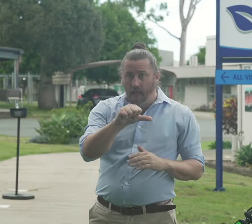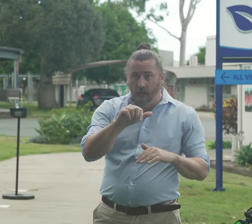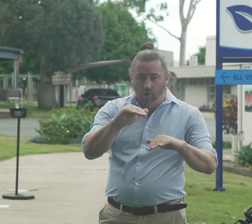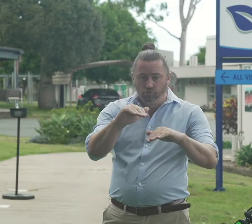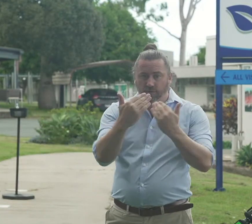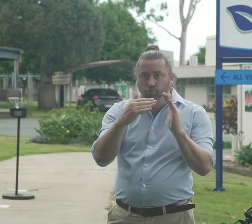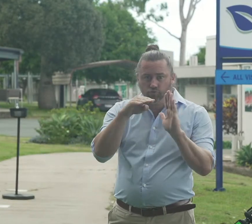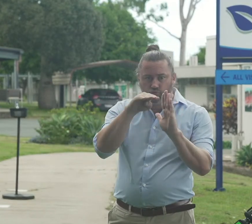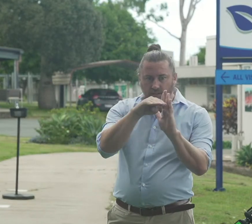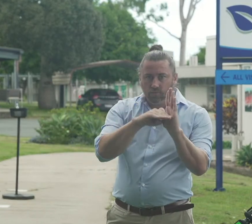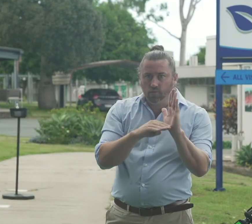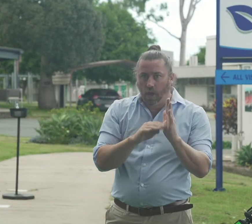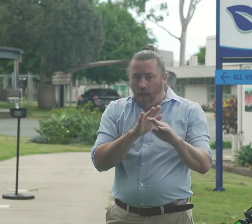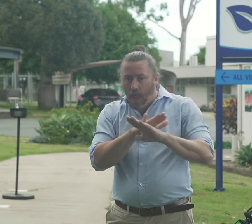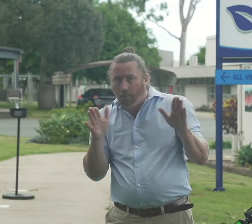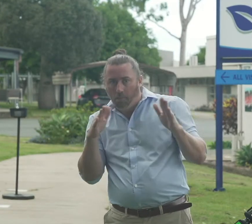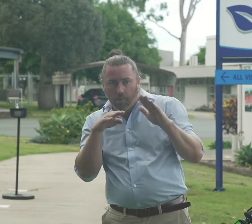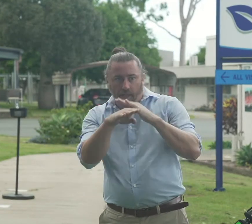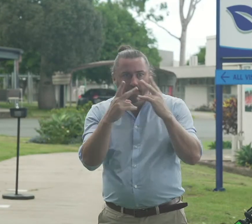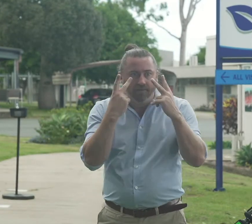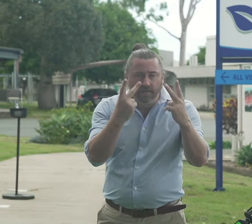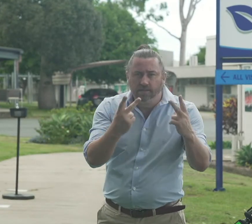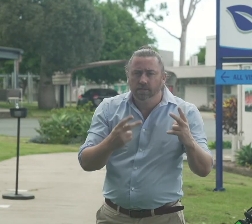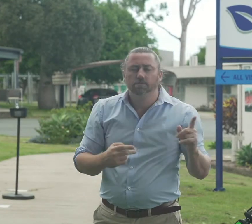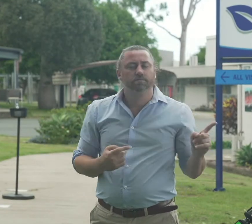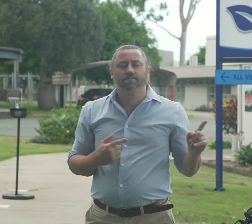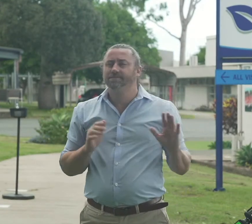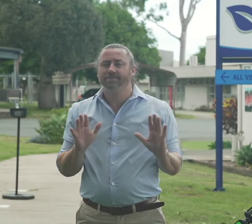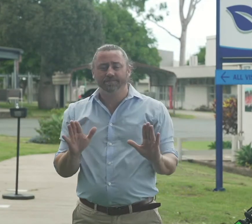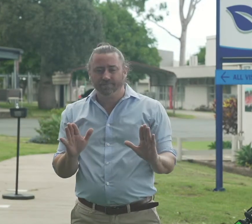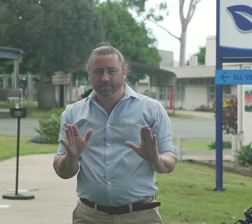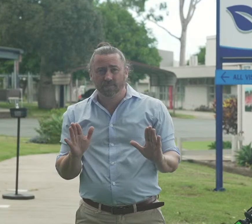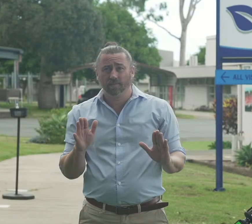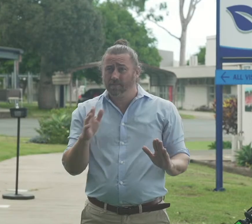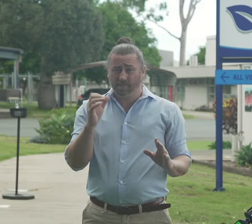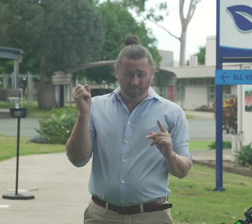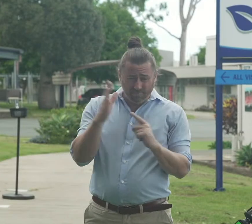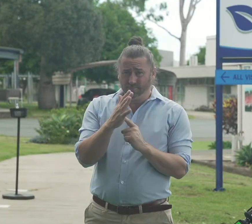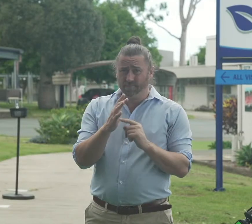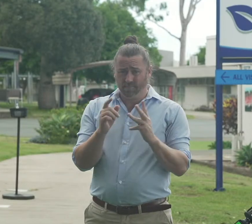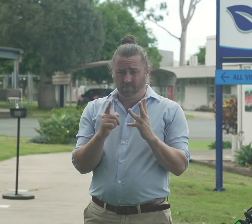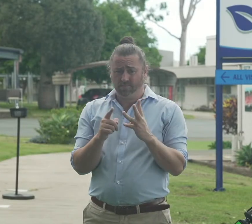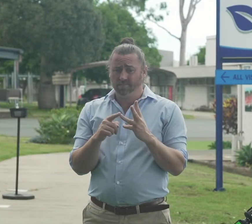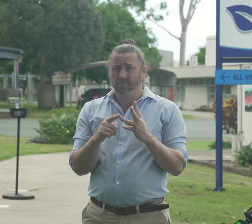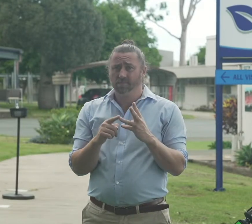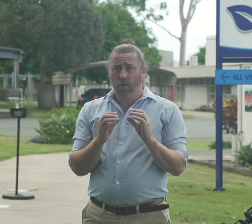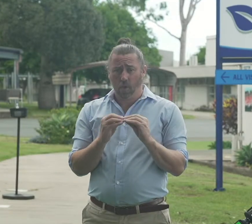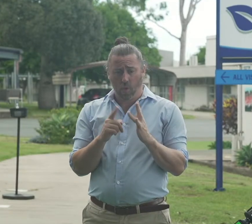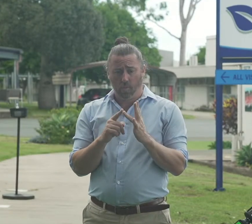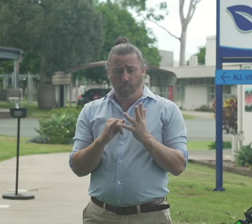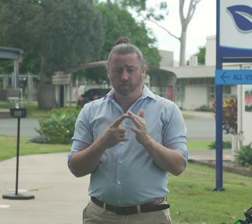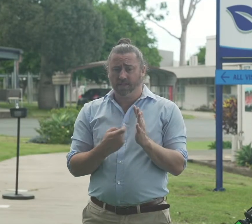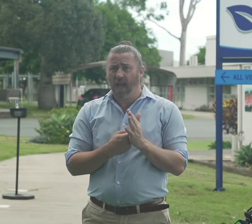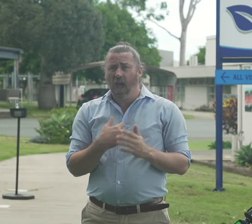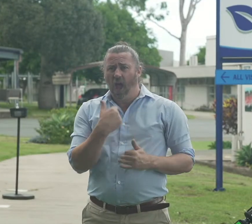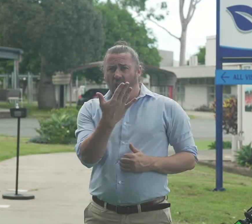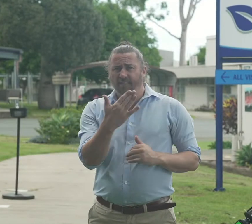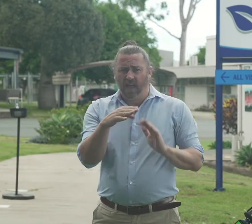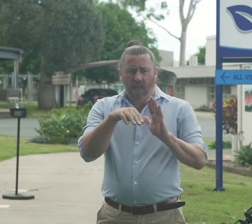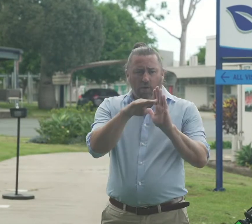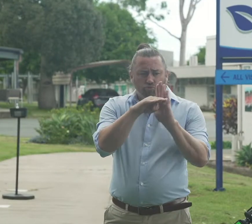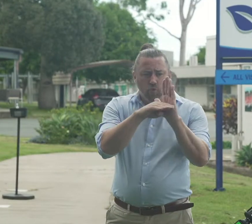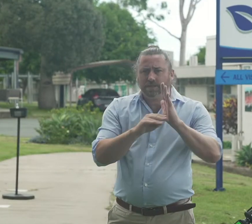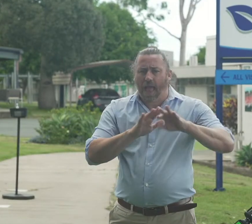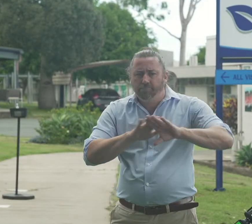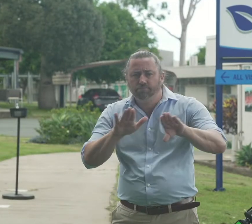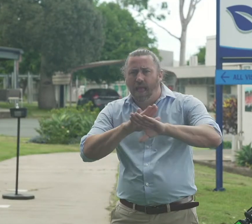Well, I think the main thing is for people in aged care facilities to get the booster. That's the solution. The solution isn't more restrictions. The solution